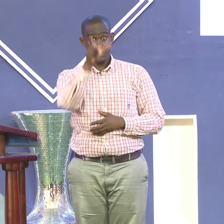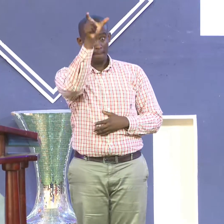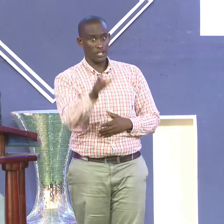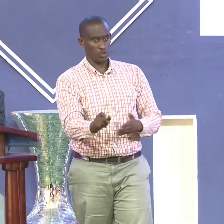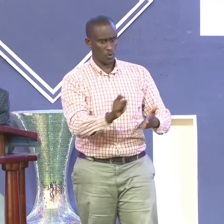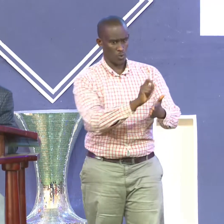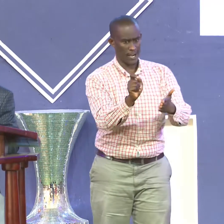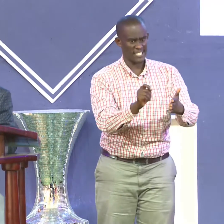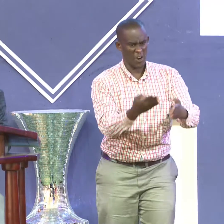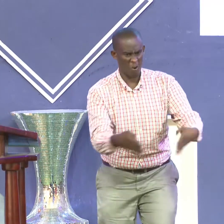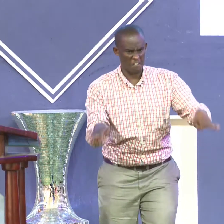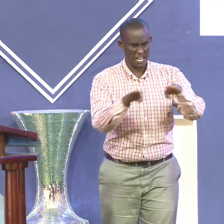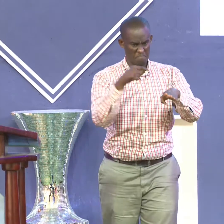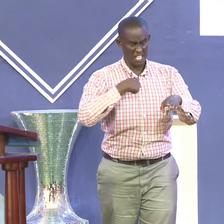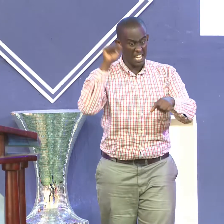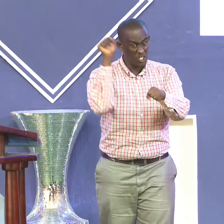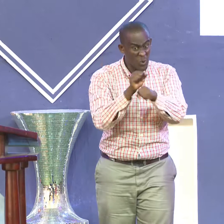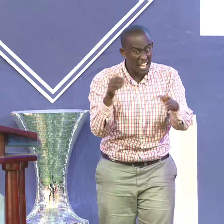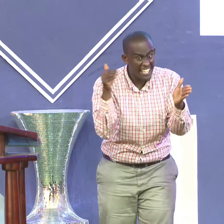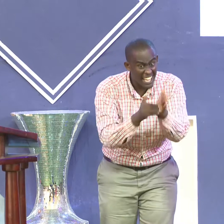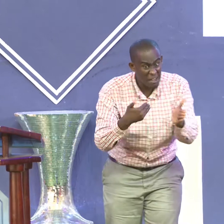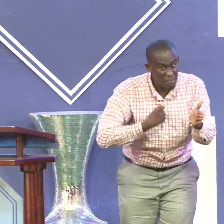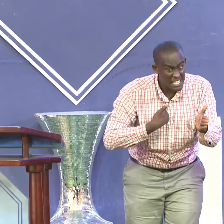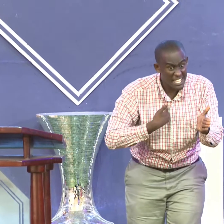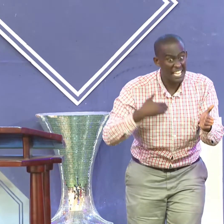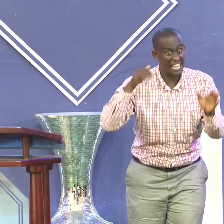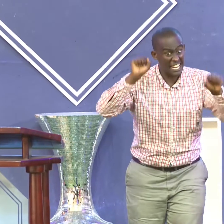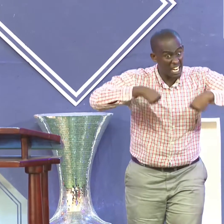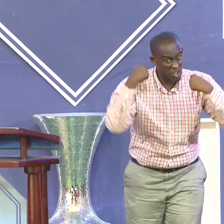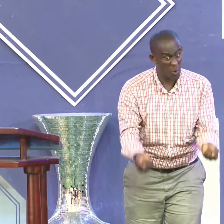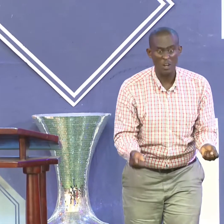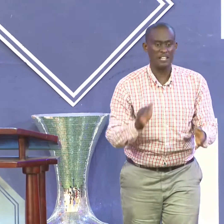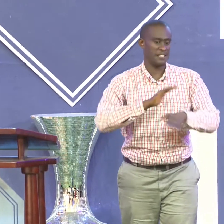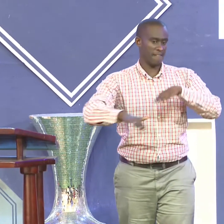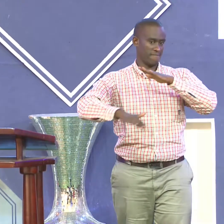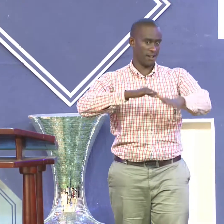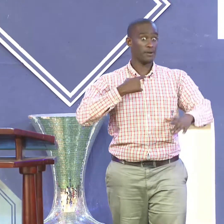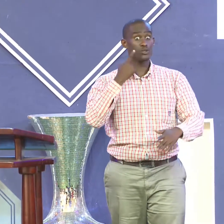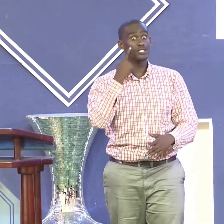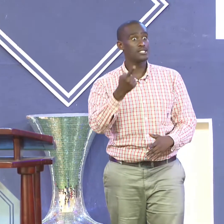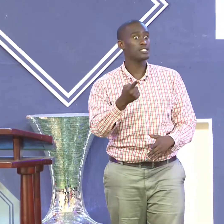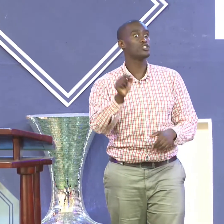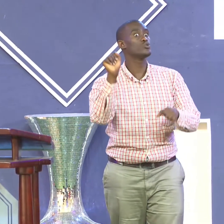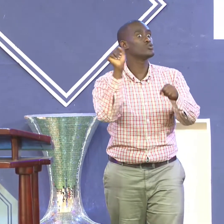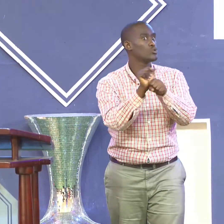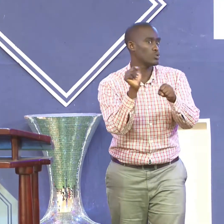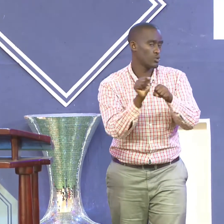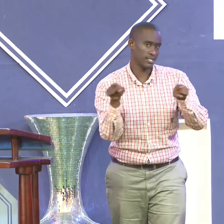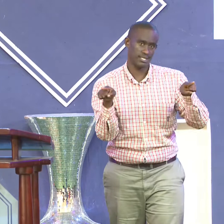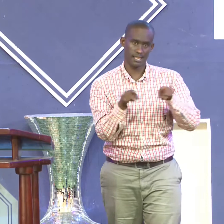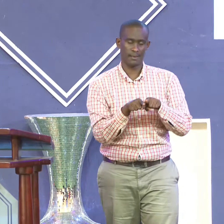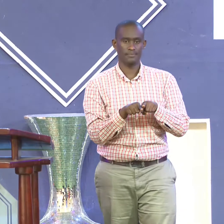You know how you made an oath that I will never commit this sin again. But you find yourself doing it